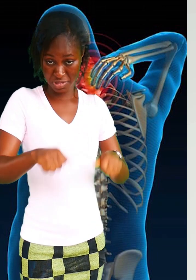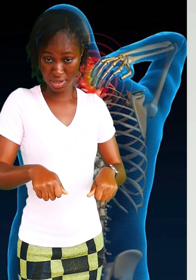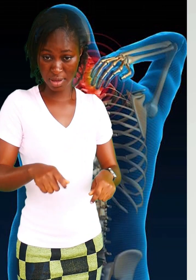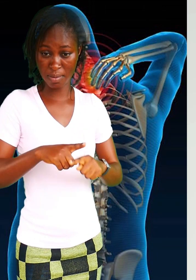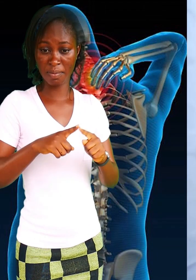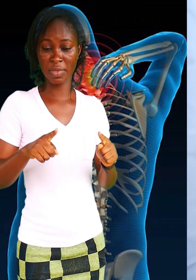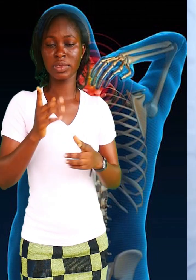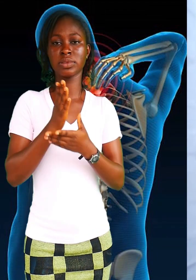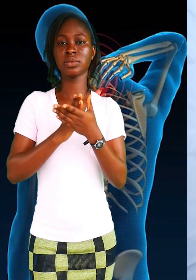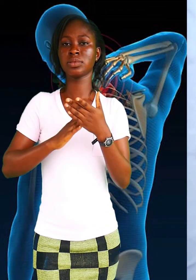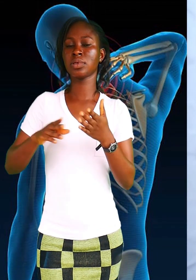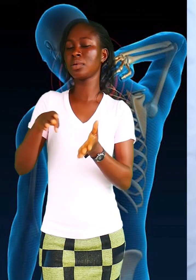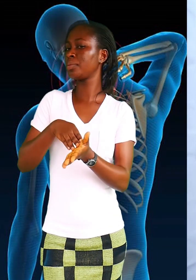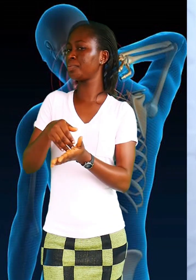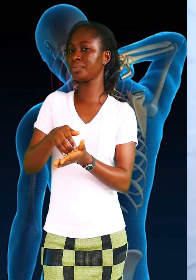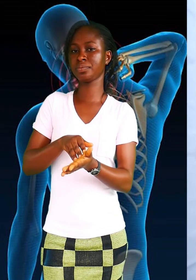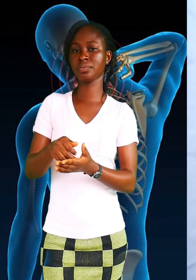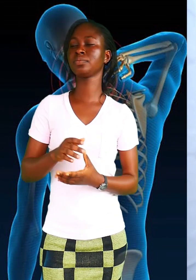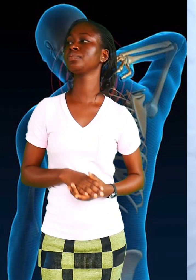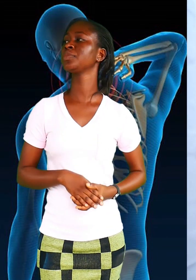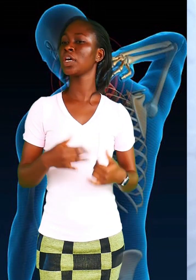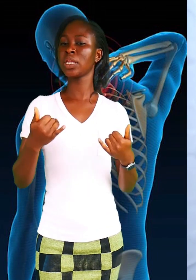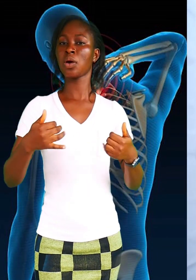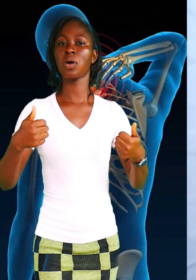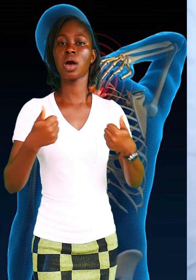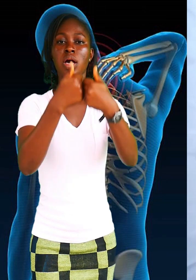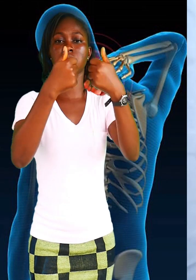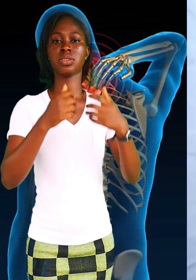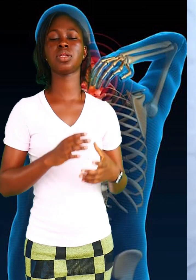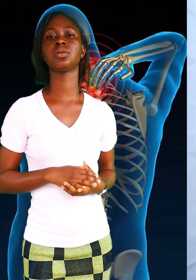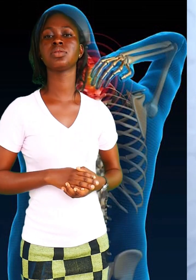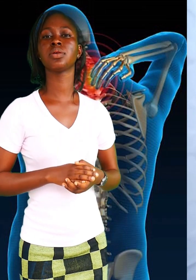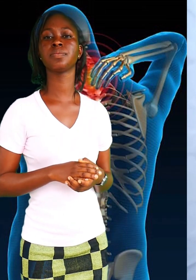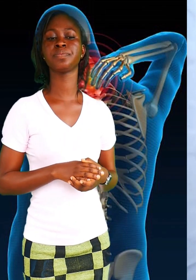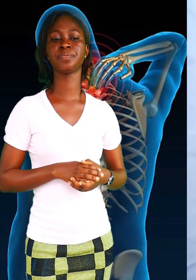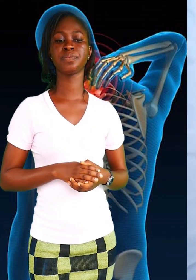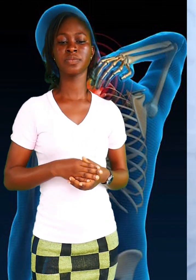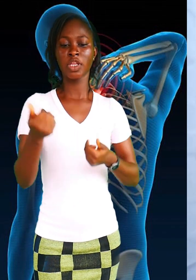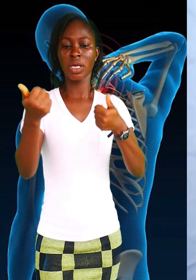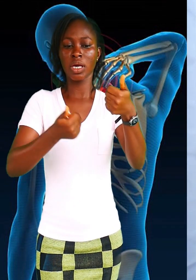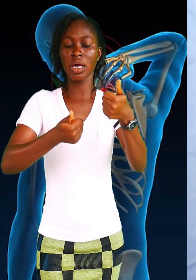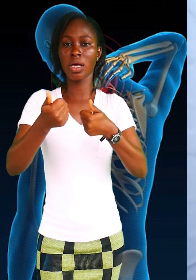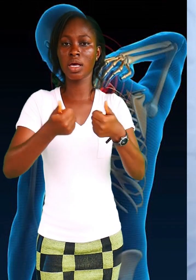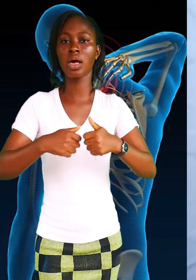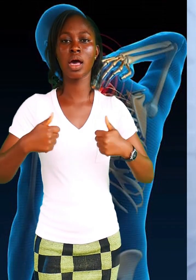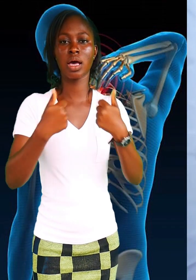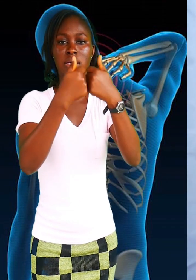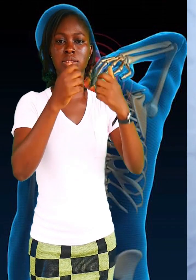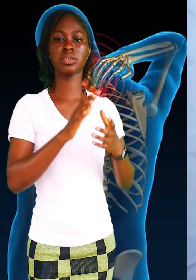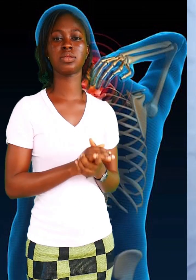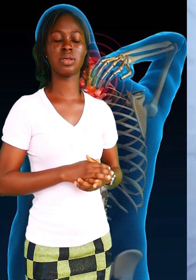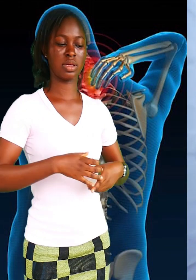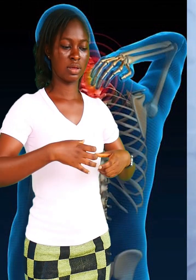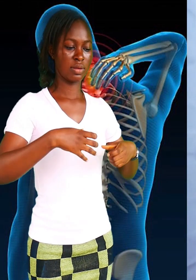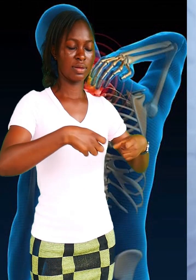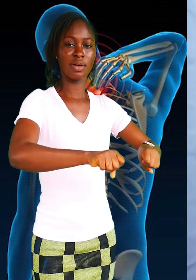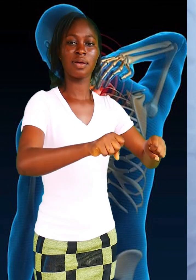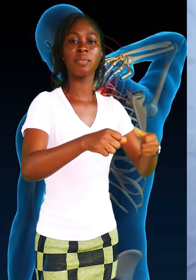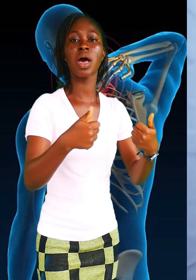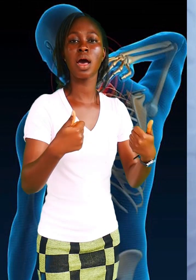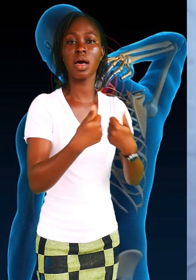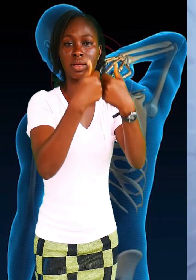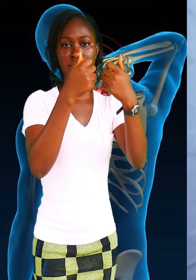you. Have a accident, Sasha, see. Se car akwanhia se sacre akwanhia se